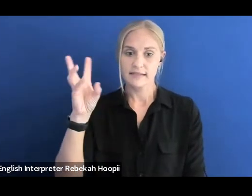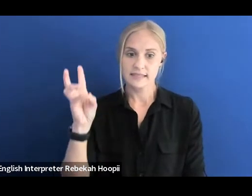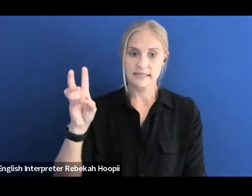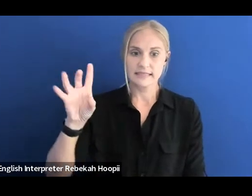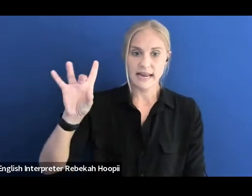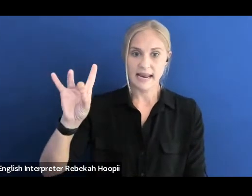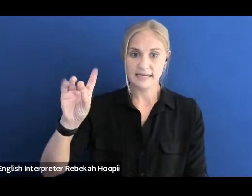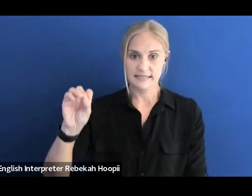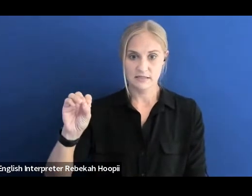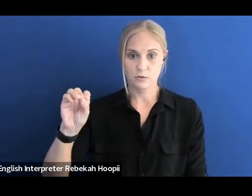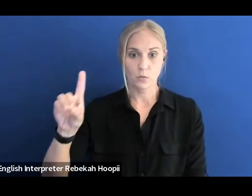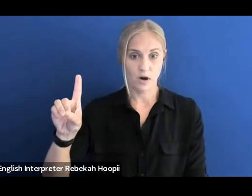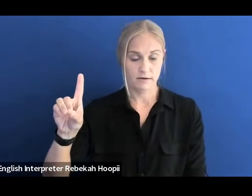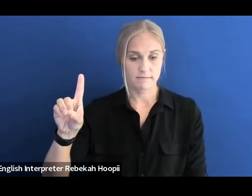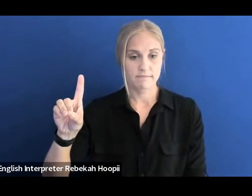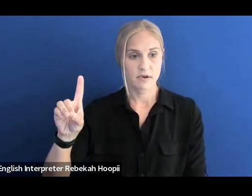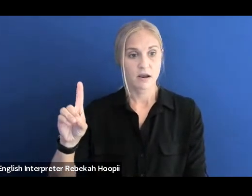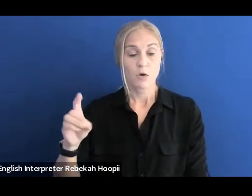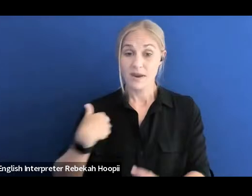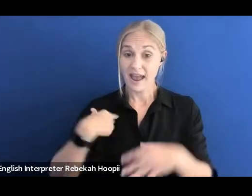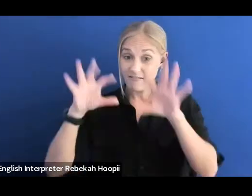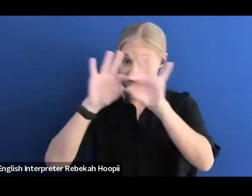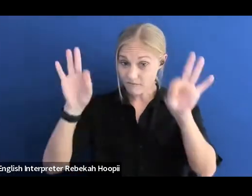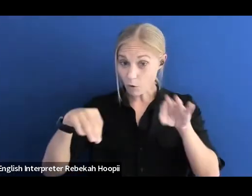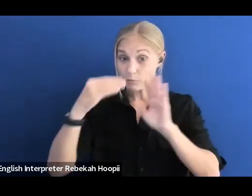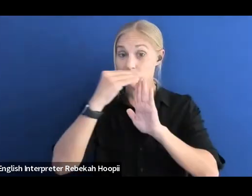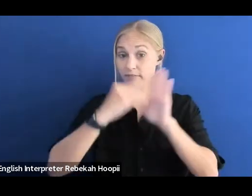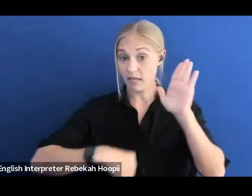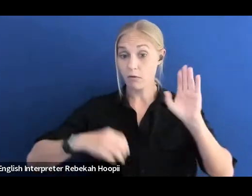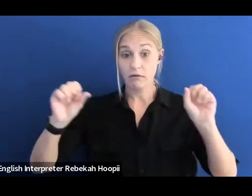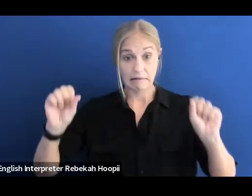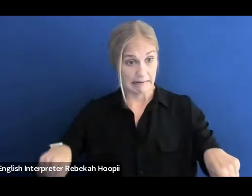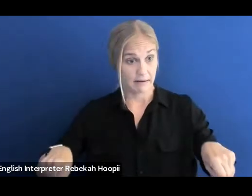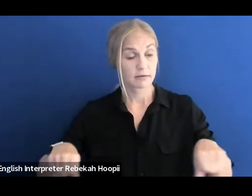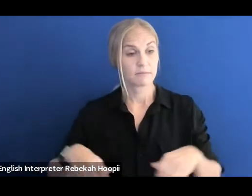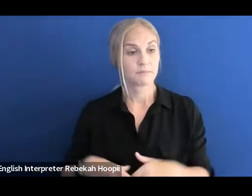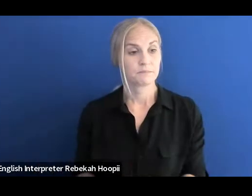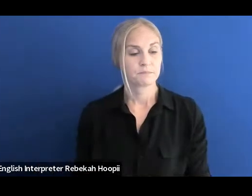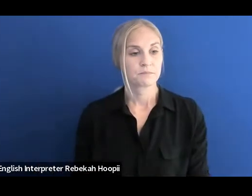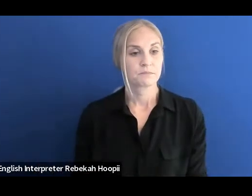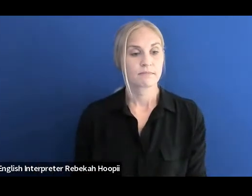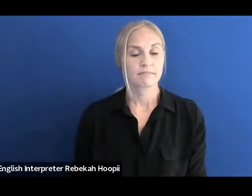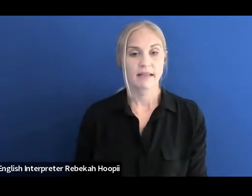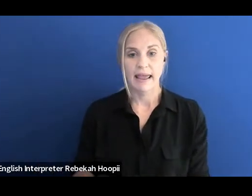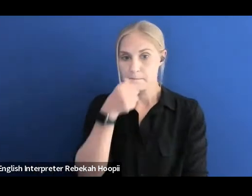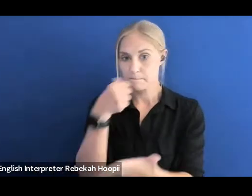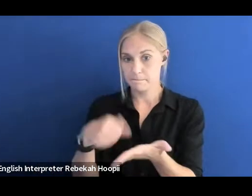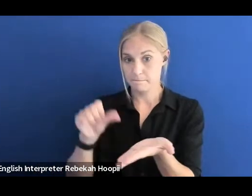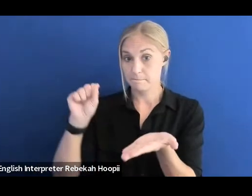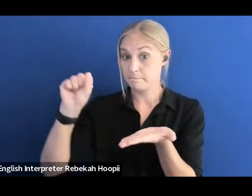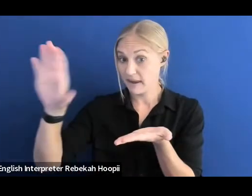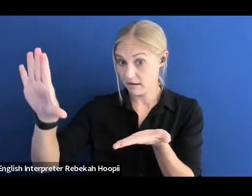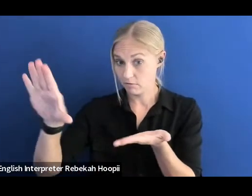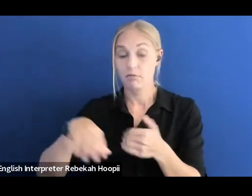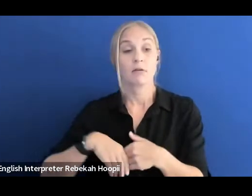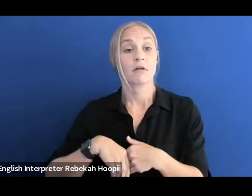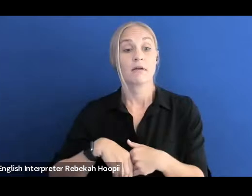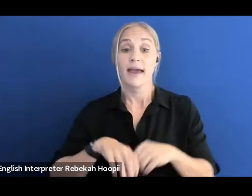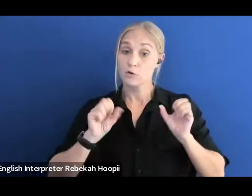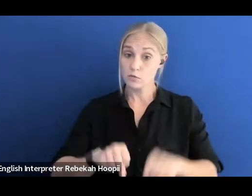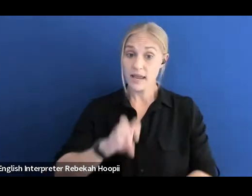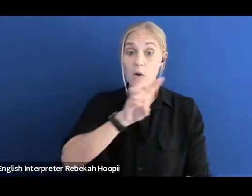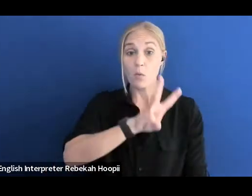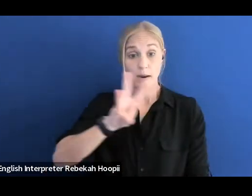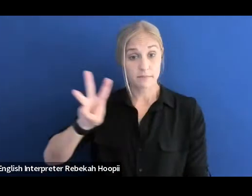96801. We still have forms that you can fill out over here as well. And mail to us, and then as well as you can look at our